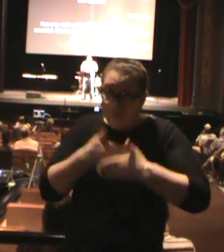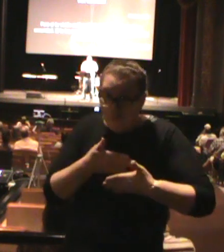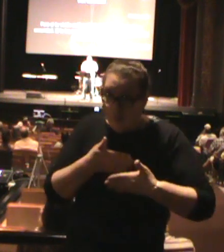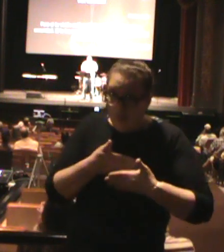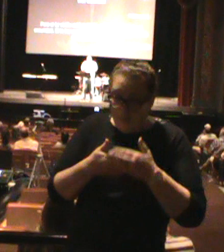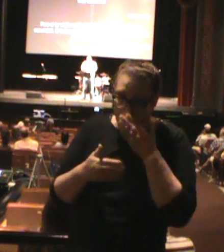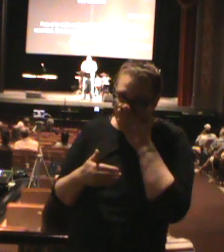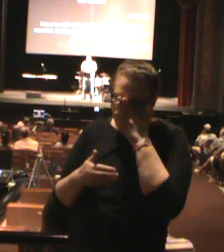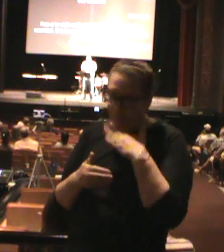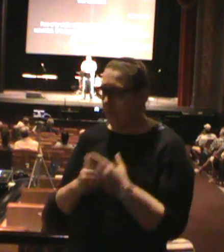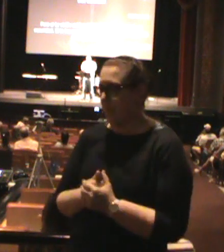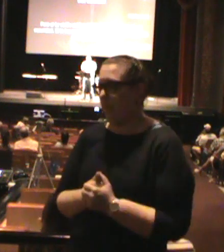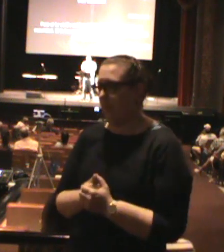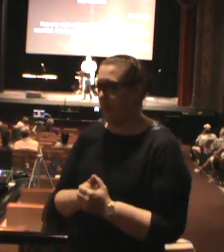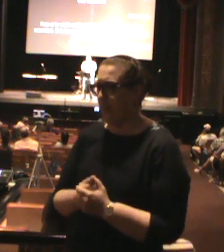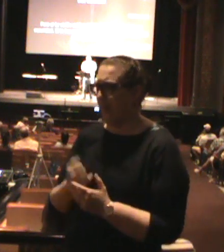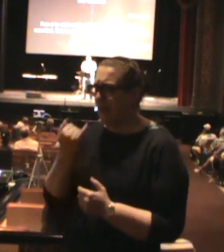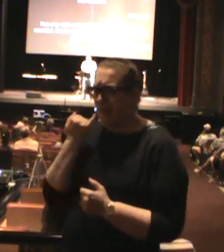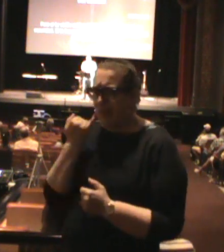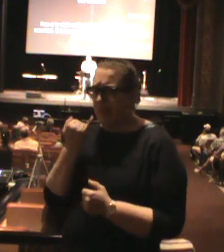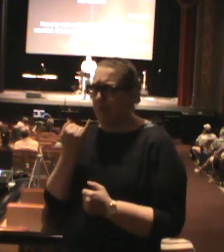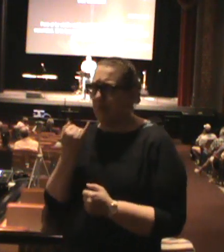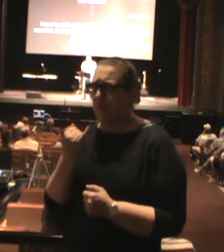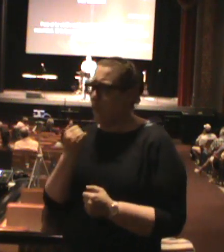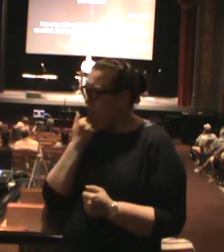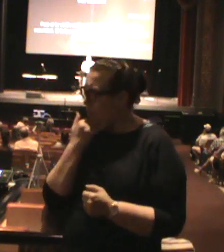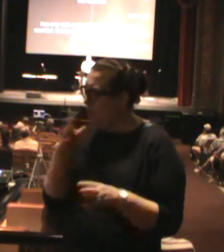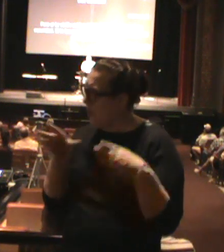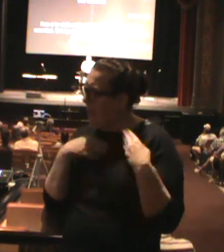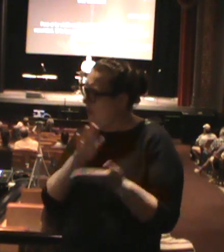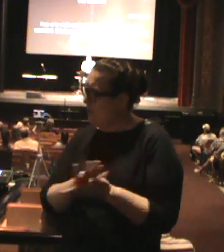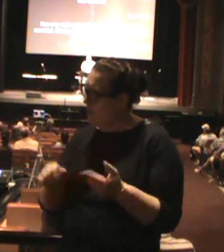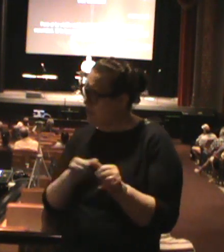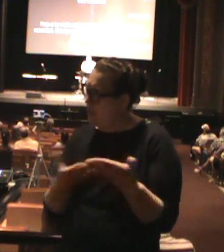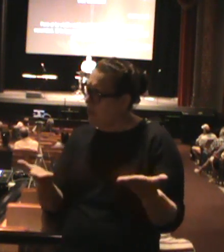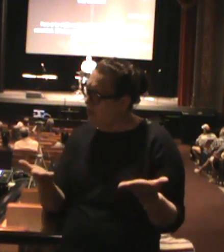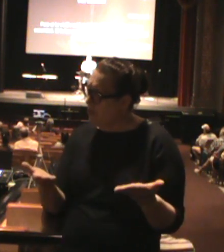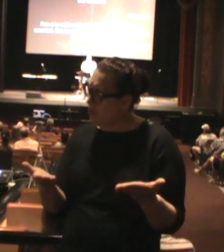verses. Is it wrong to have nice things, church?